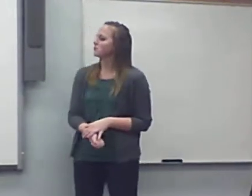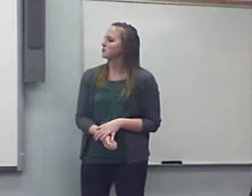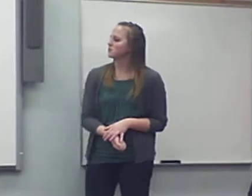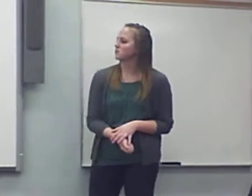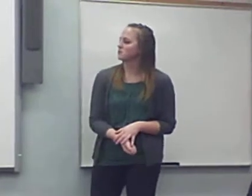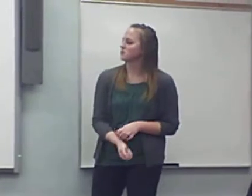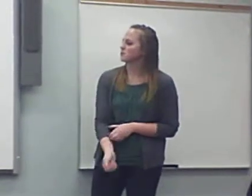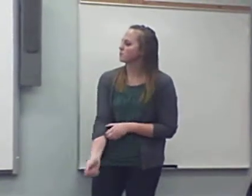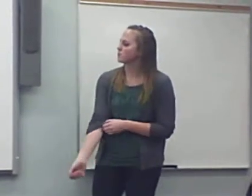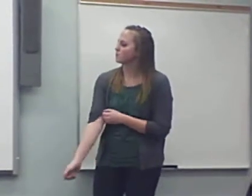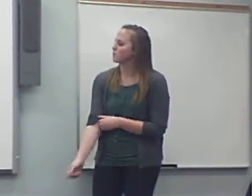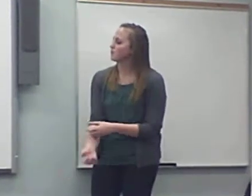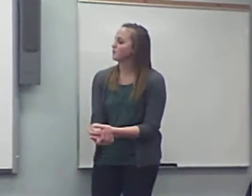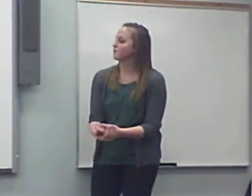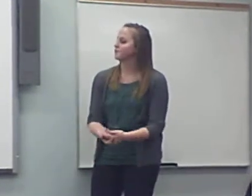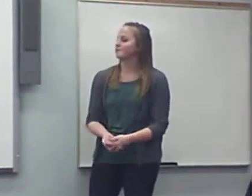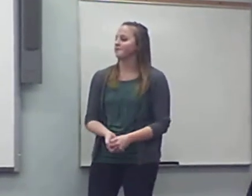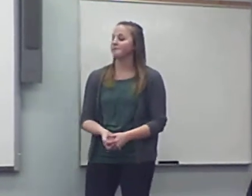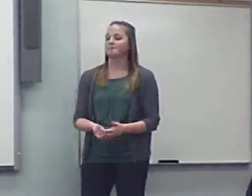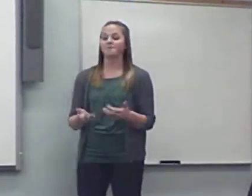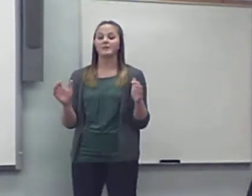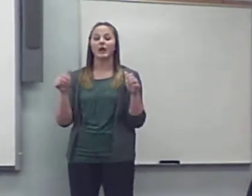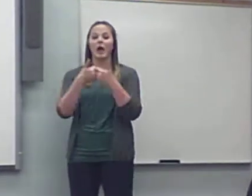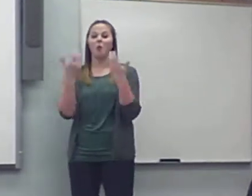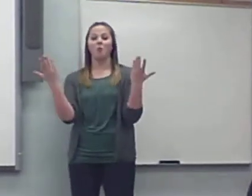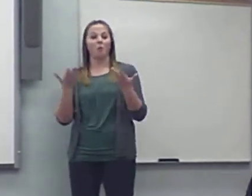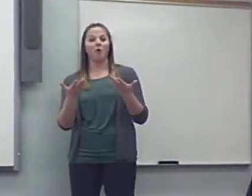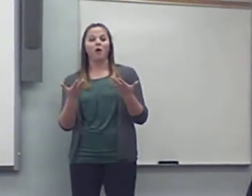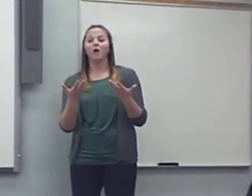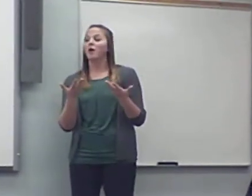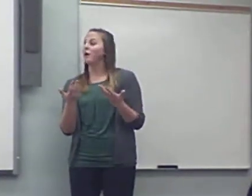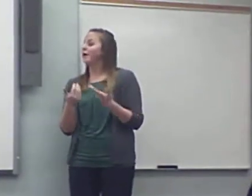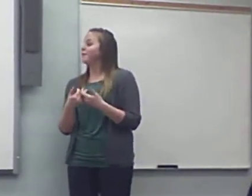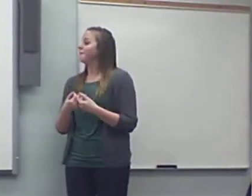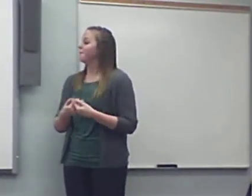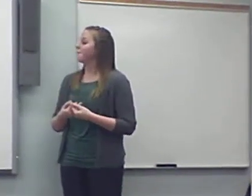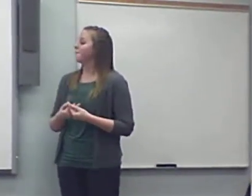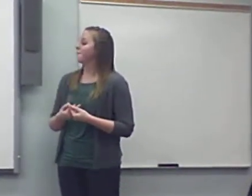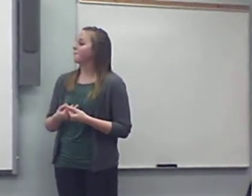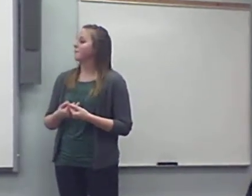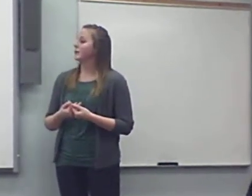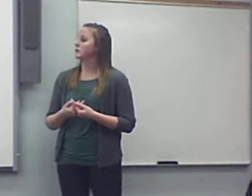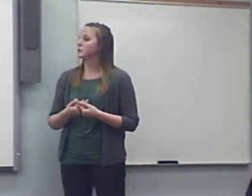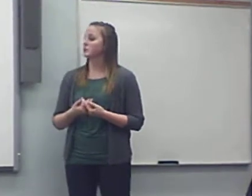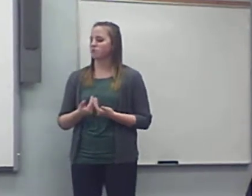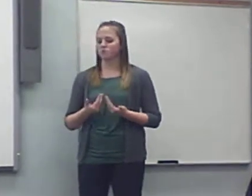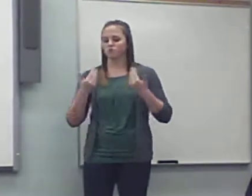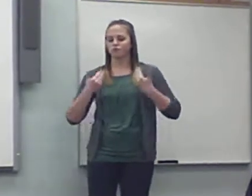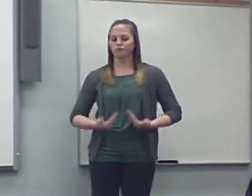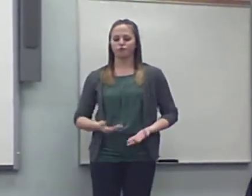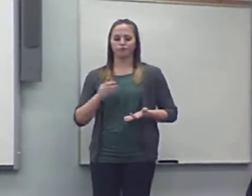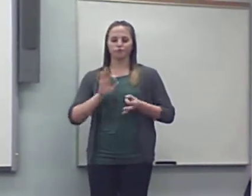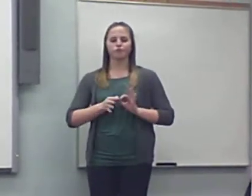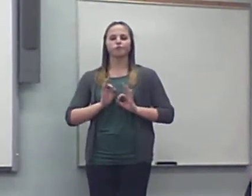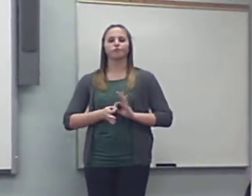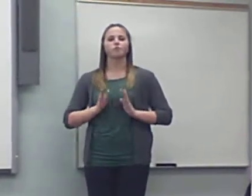And so the challenge, of course, is how do we, as professionals, advocate for appropriate